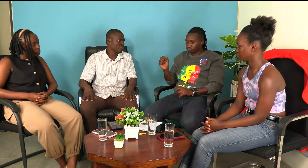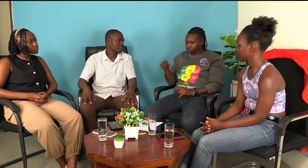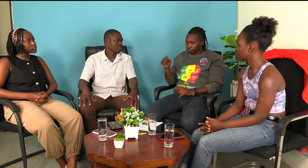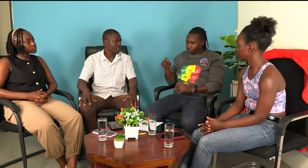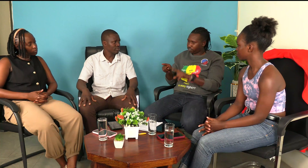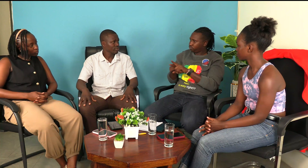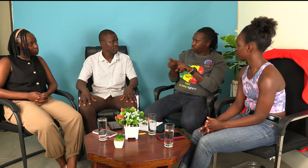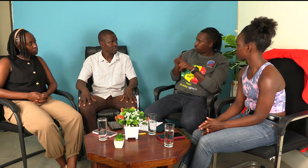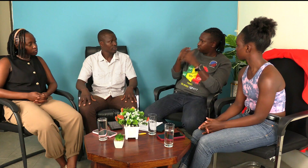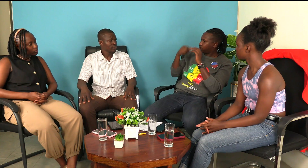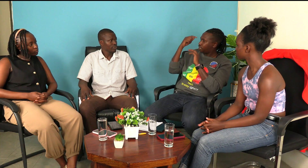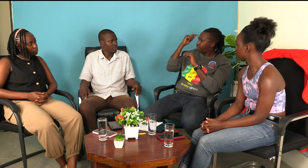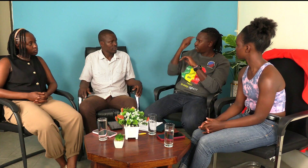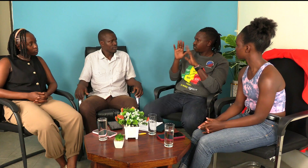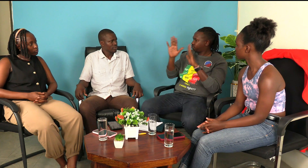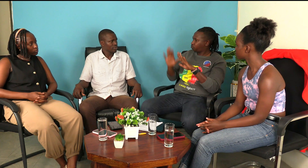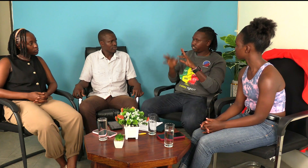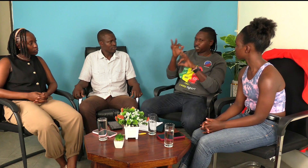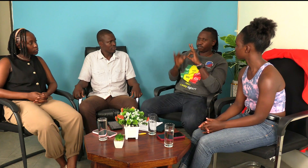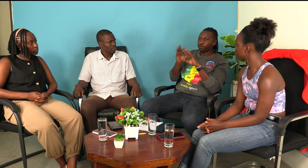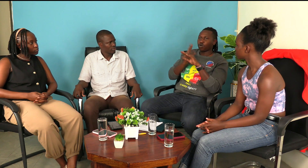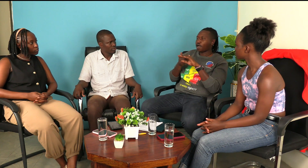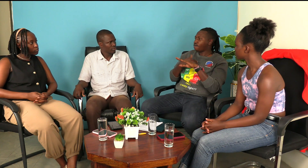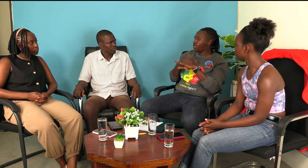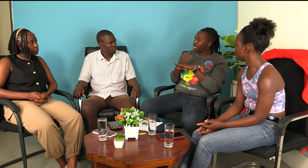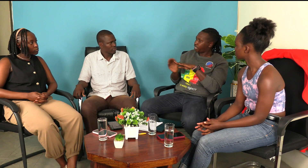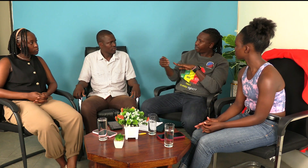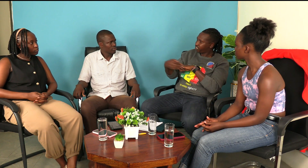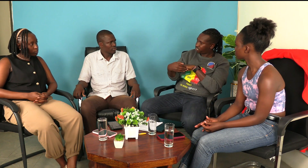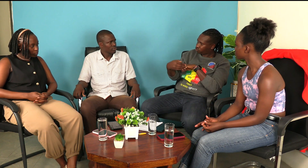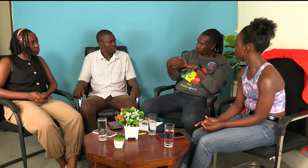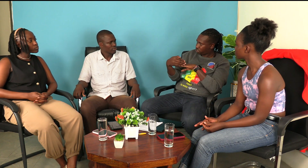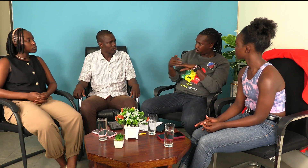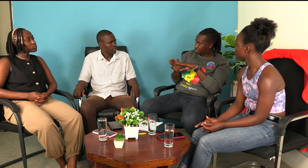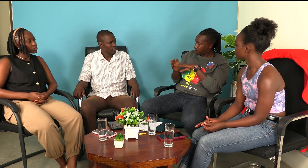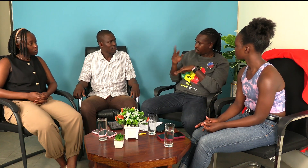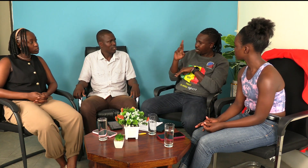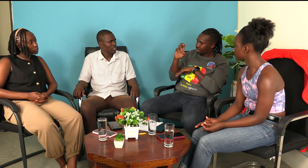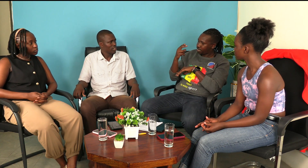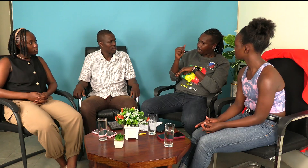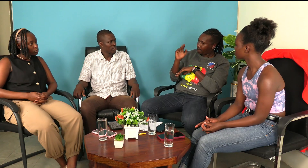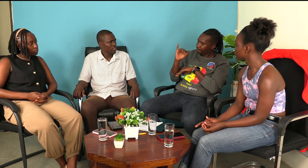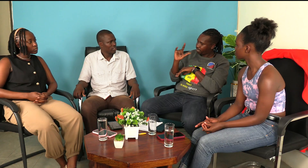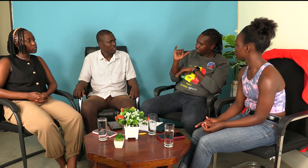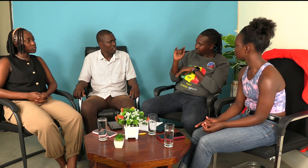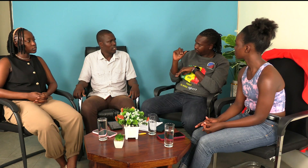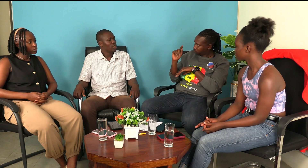get something for their life moving forward. Oh, yes. And what I think, which is very much important, if we have rehabilitation,